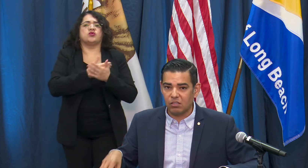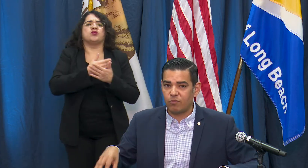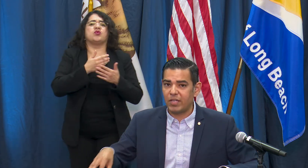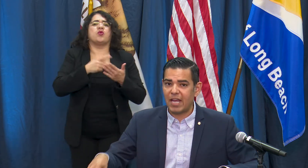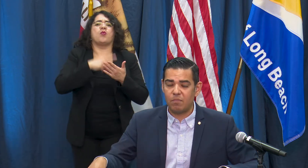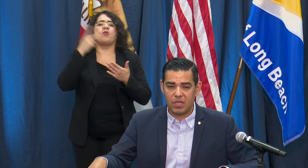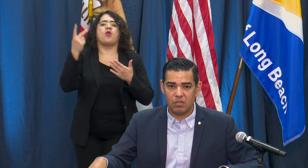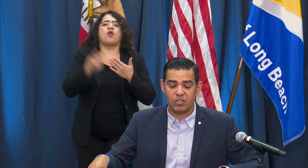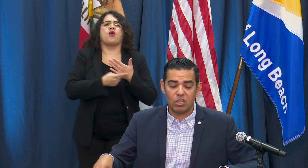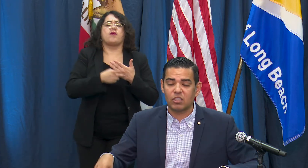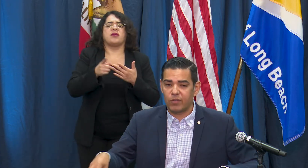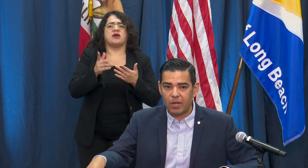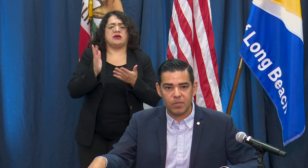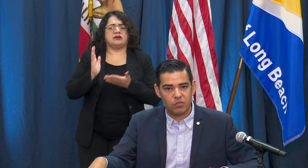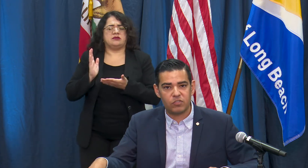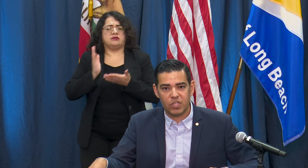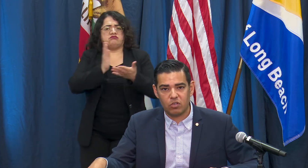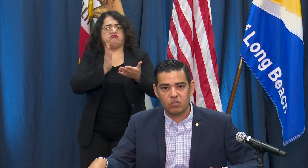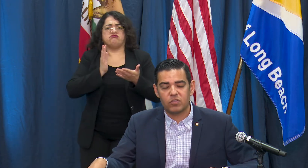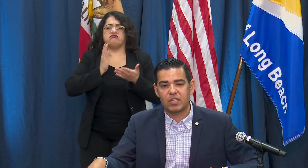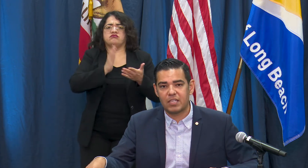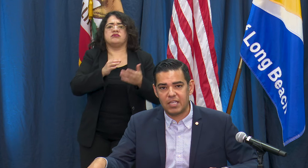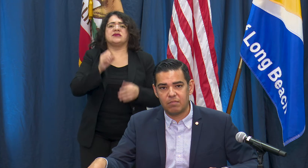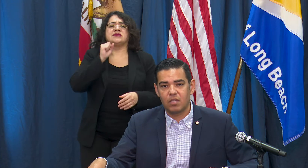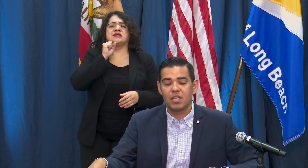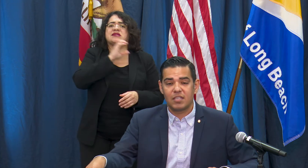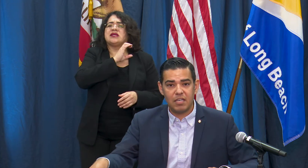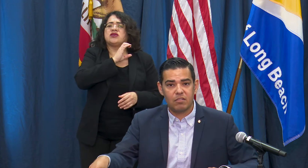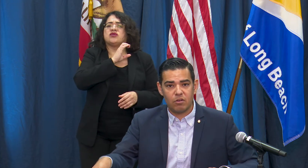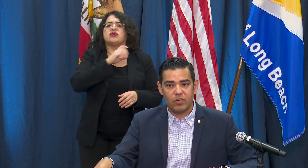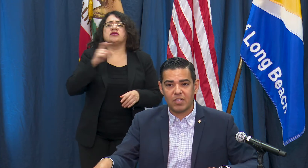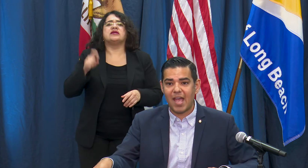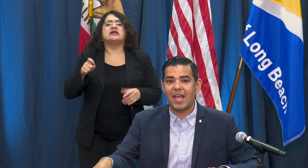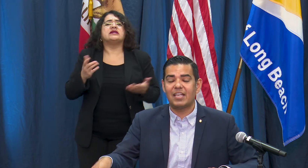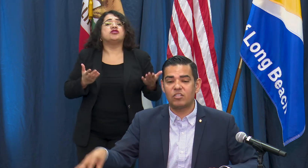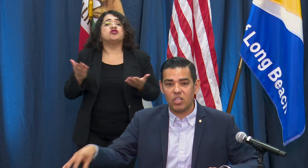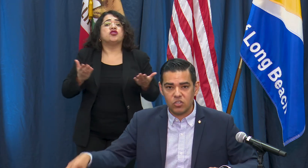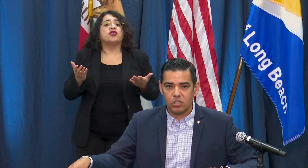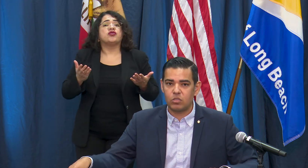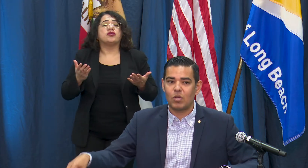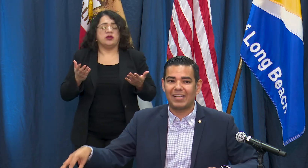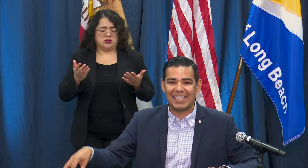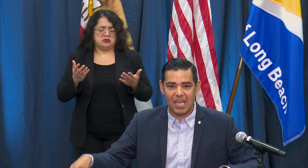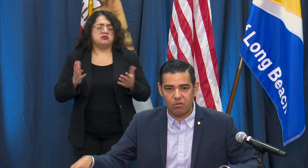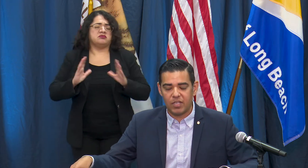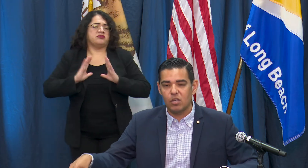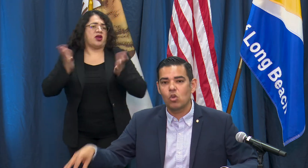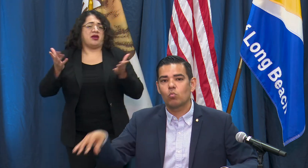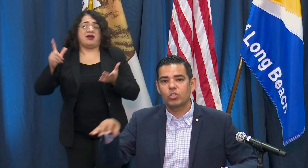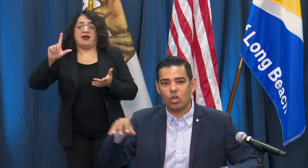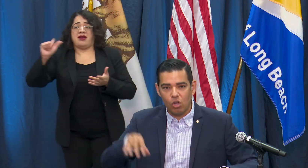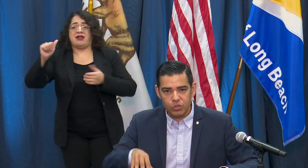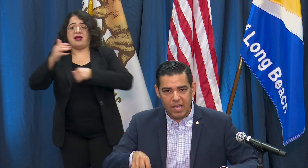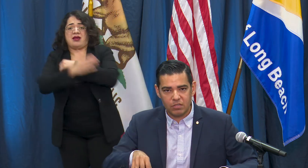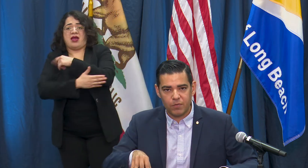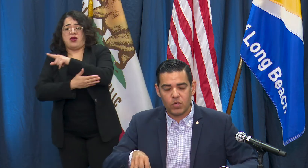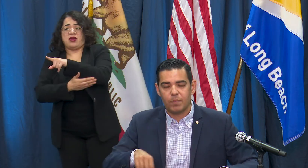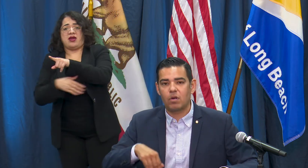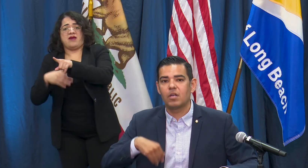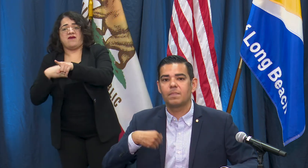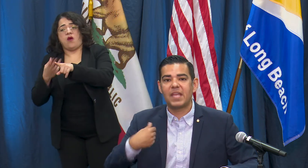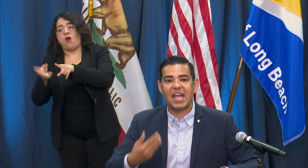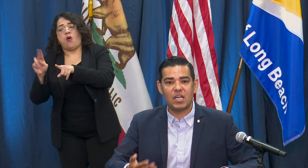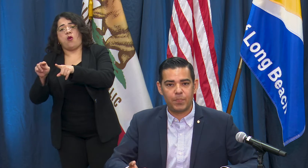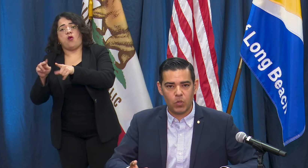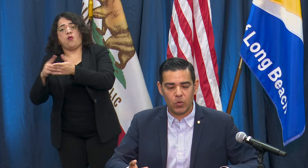going to be delivering out meals and are delivering out meals to seniors that need service, in addition to LA County, which also has a phone